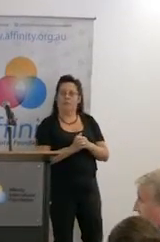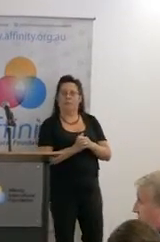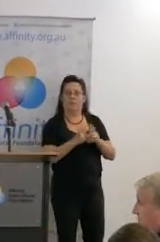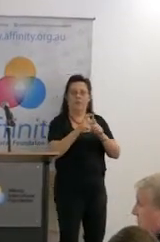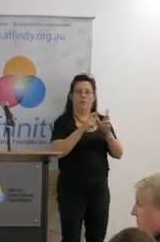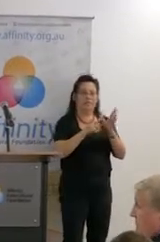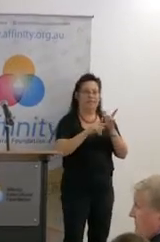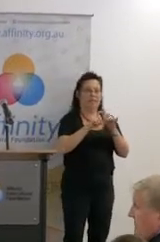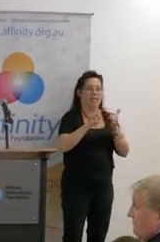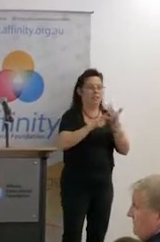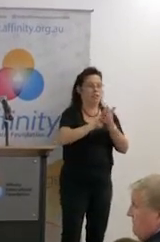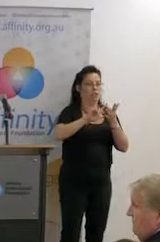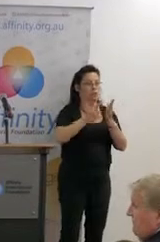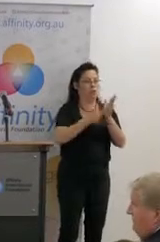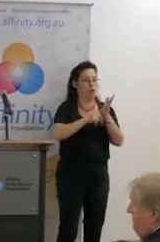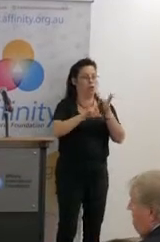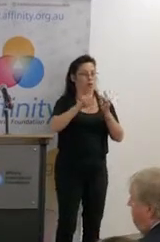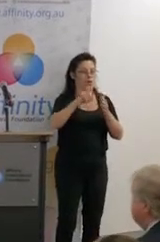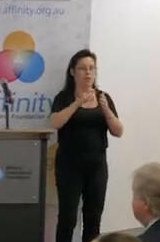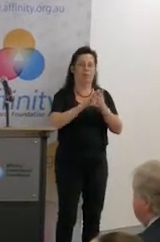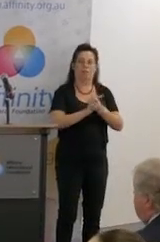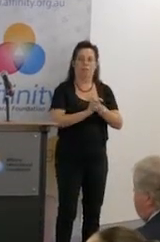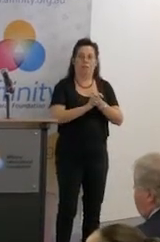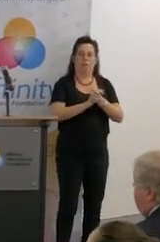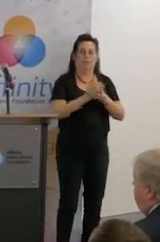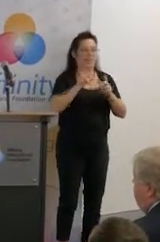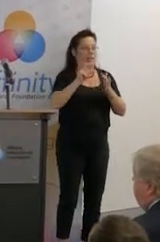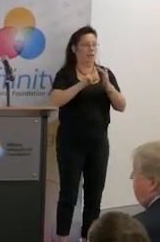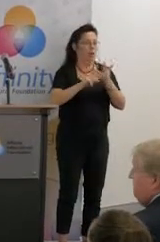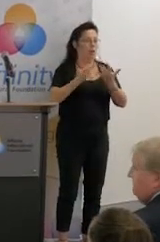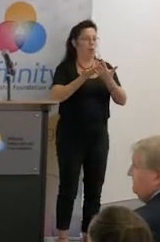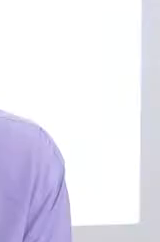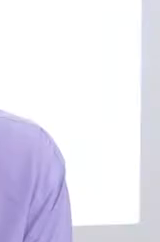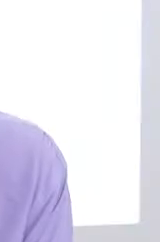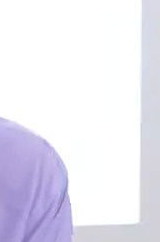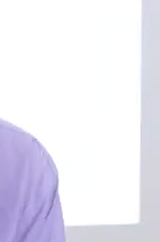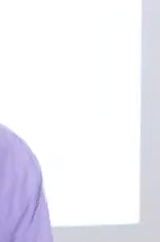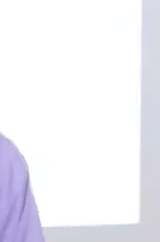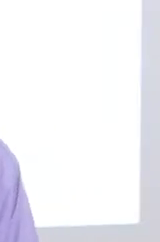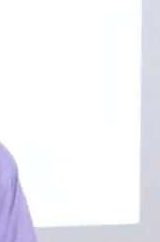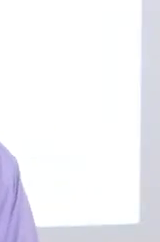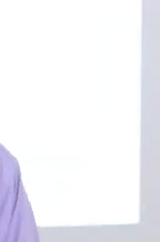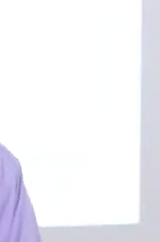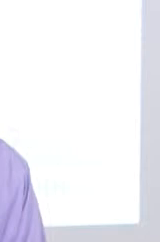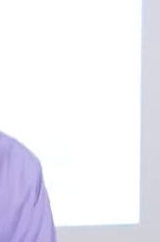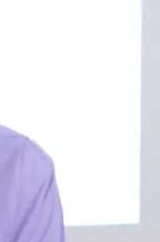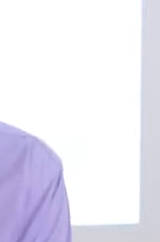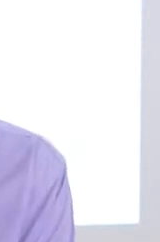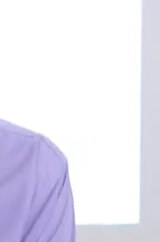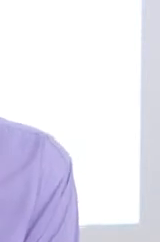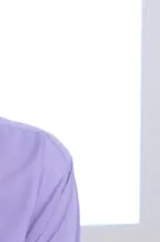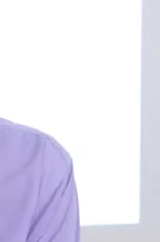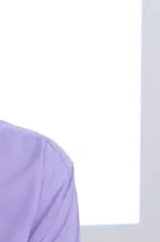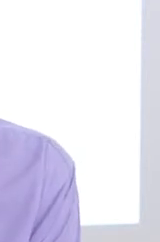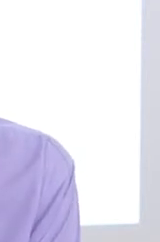David Sherlock, CEO of David Sherlock Consulting. Heather Top, Reverend